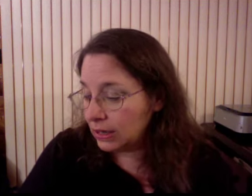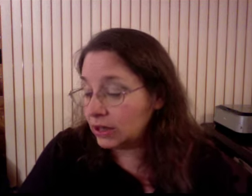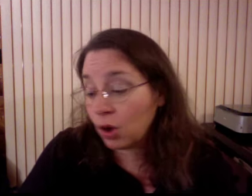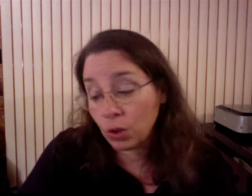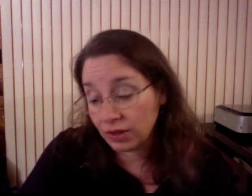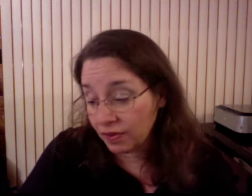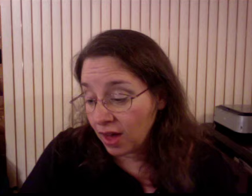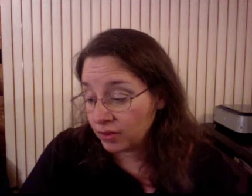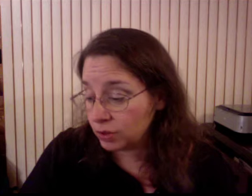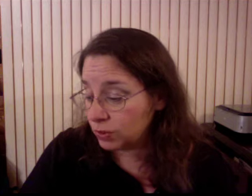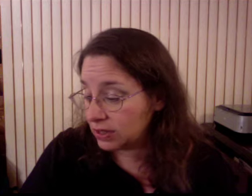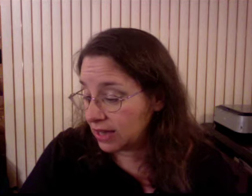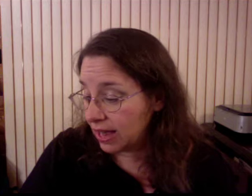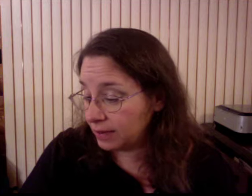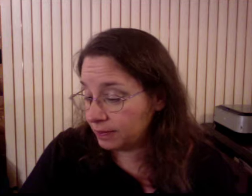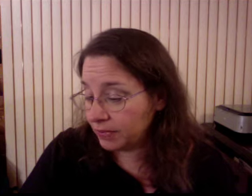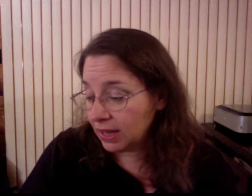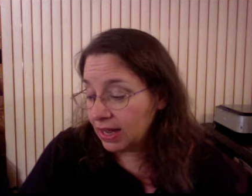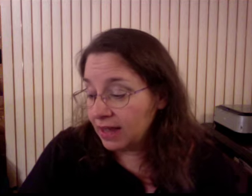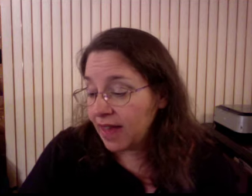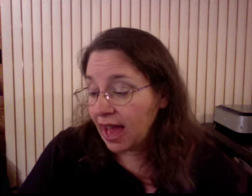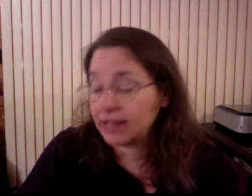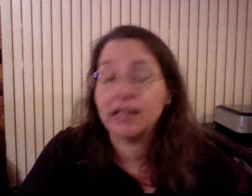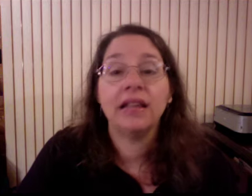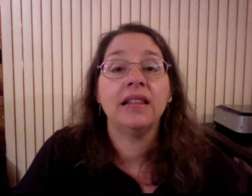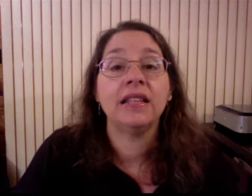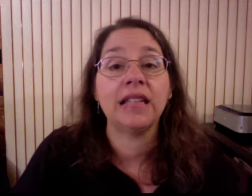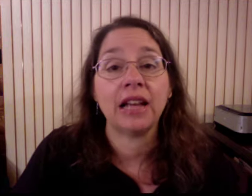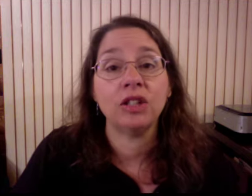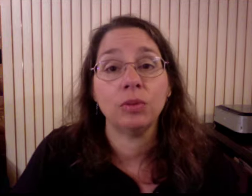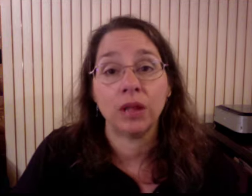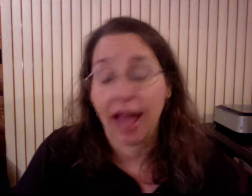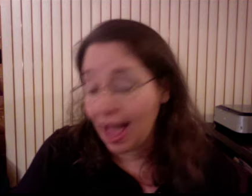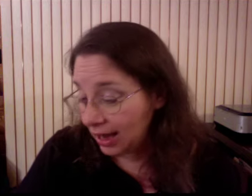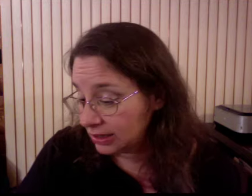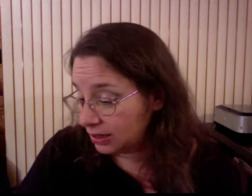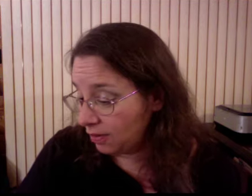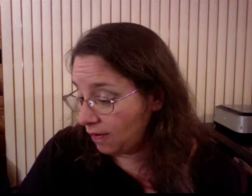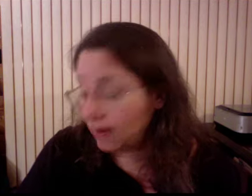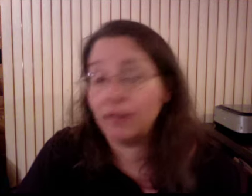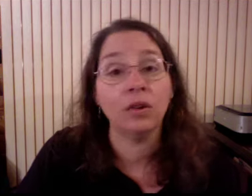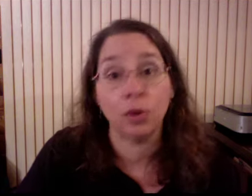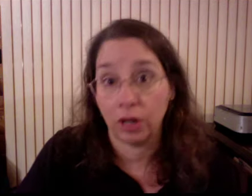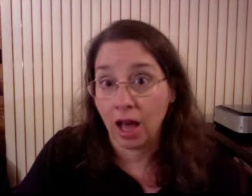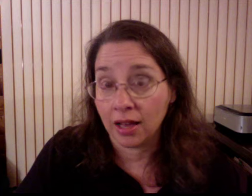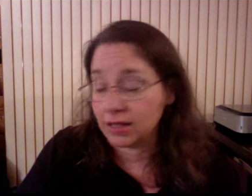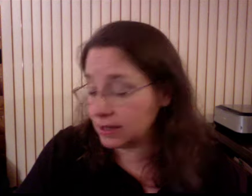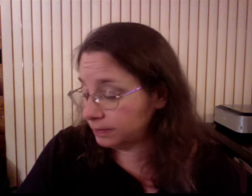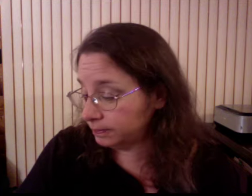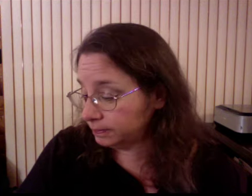The Holy Fathers would say that the sexual act or lust